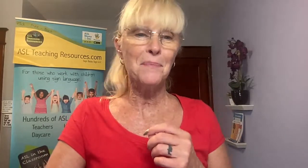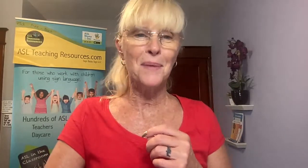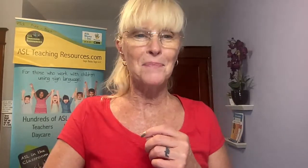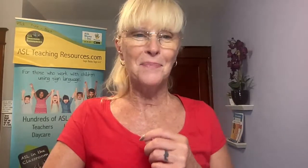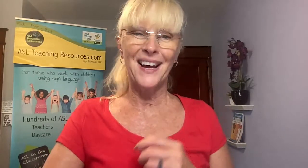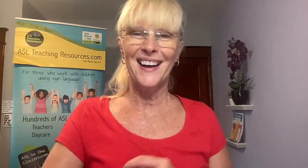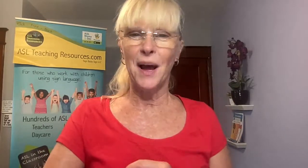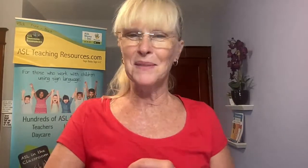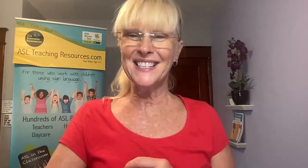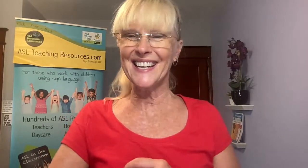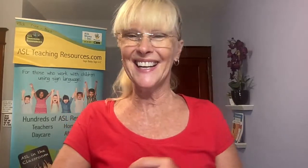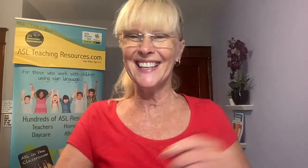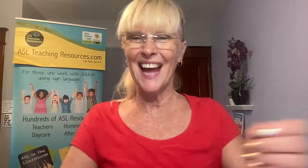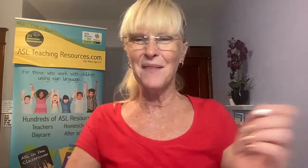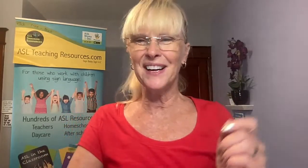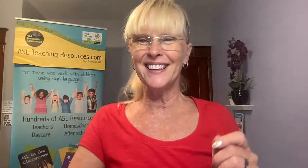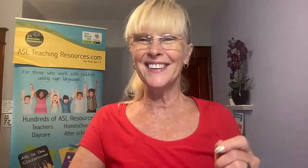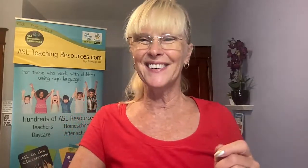ba, ba. I'm excited. How about you?